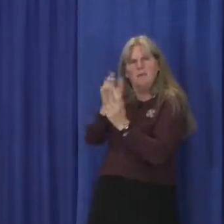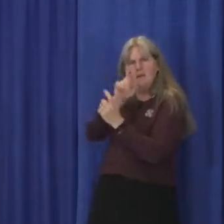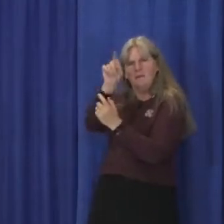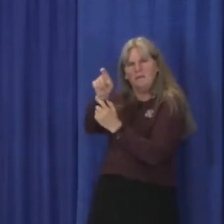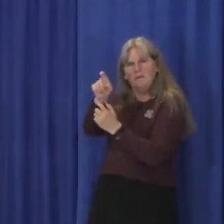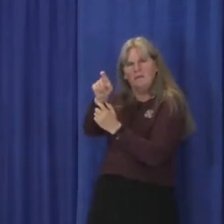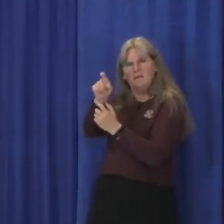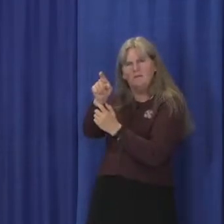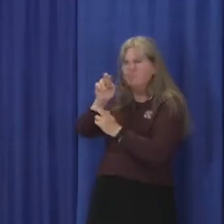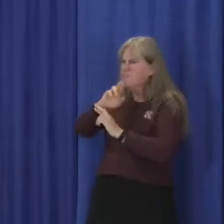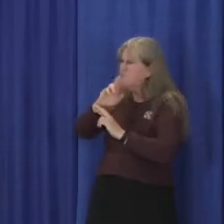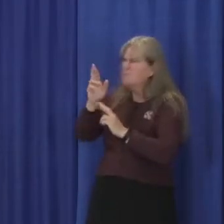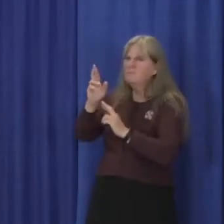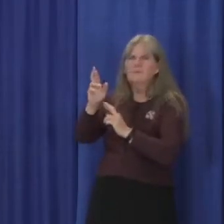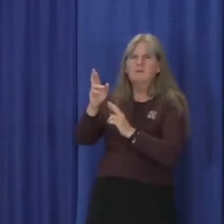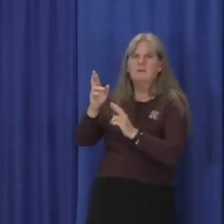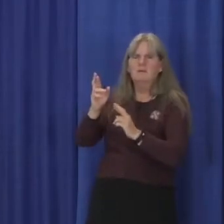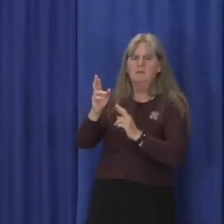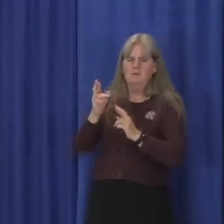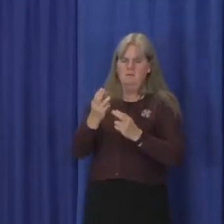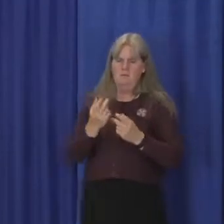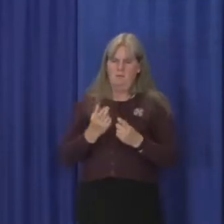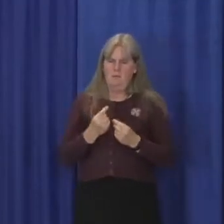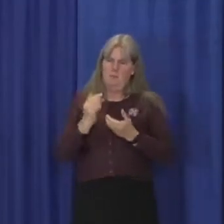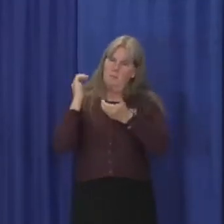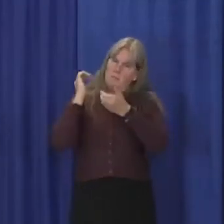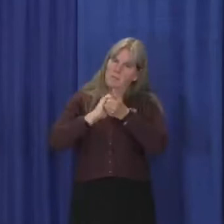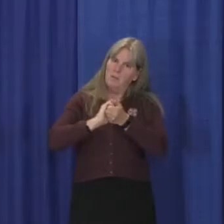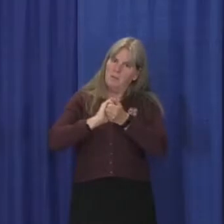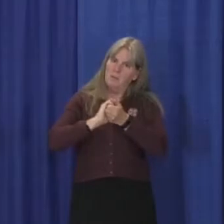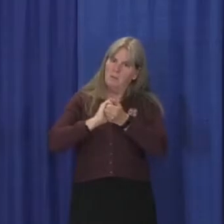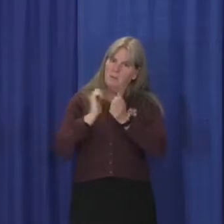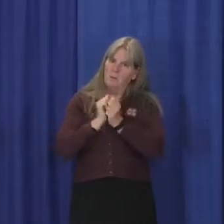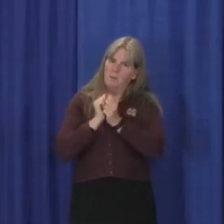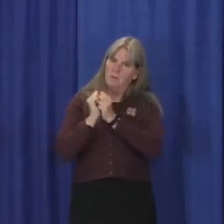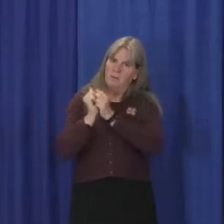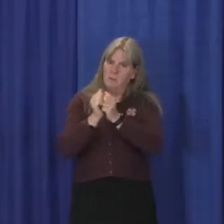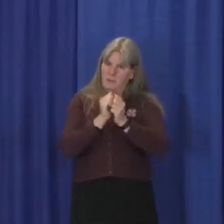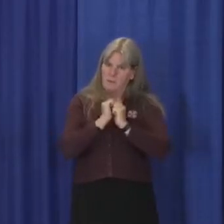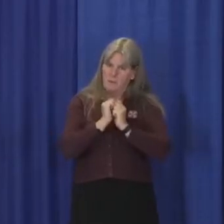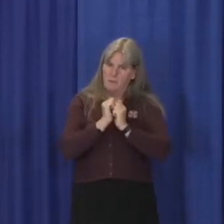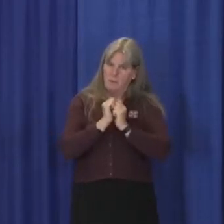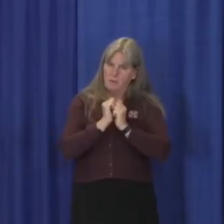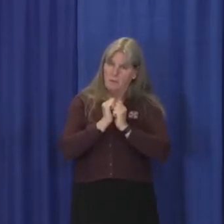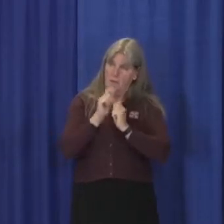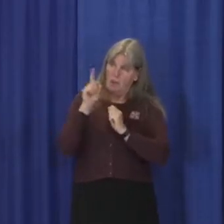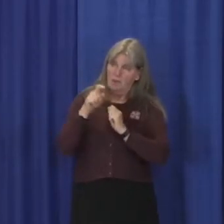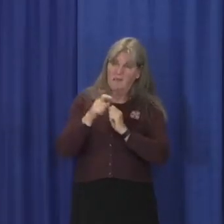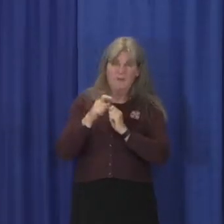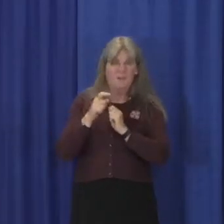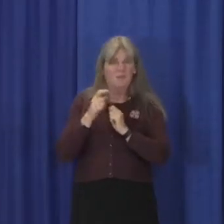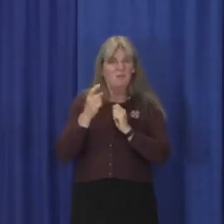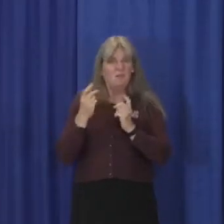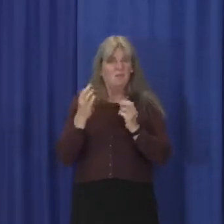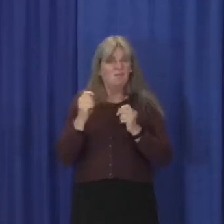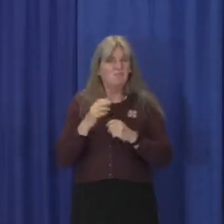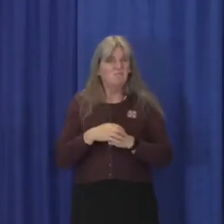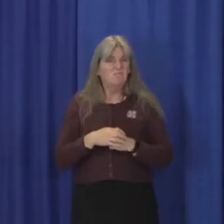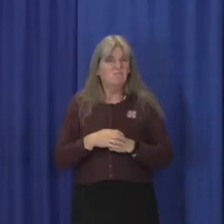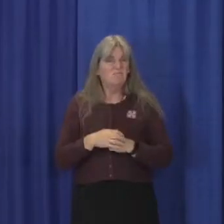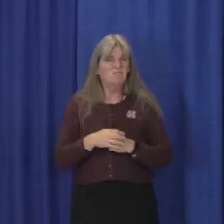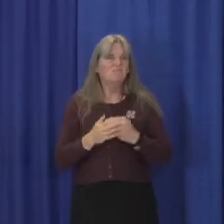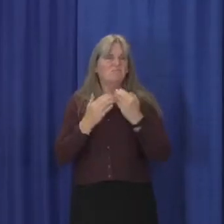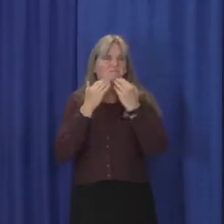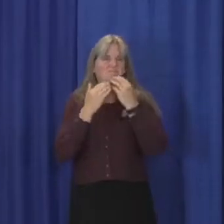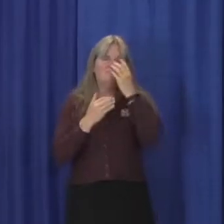that that what we're doing in partnership with each other does reflect their needs, and I believe that we do that. Thank